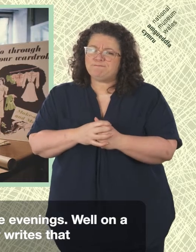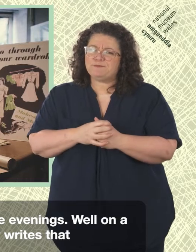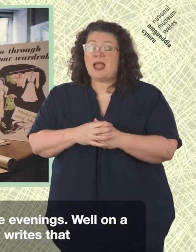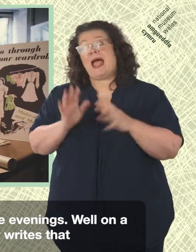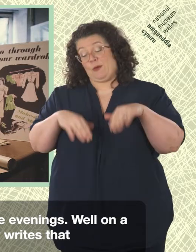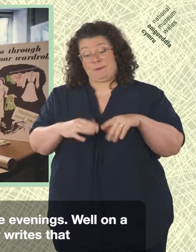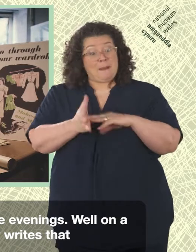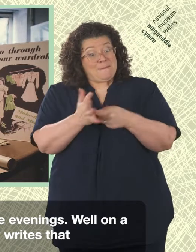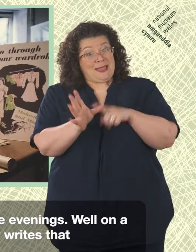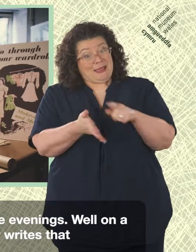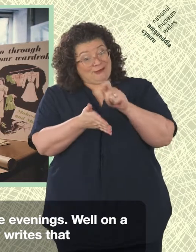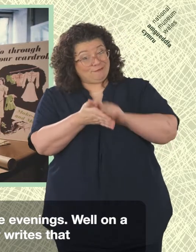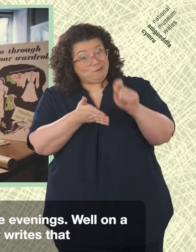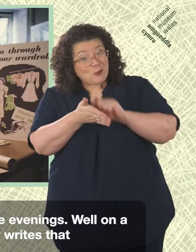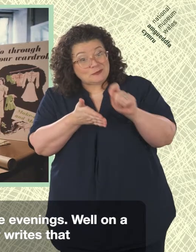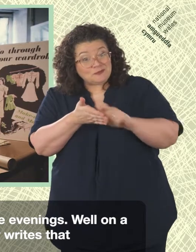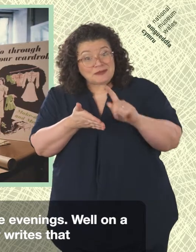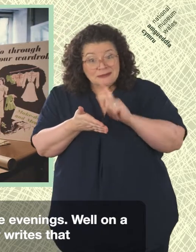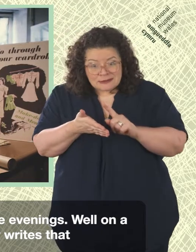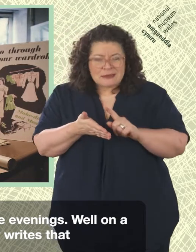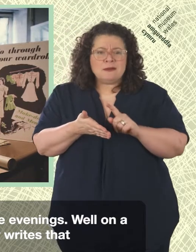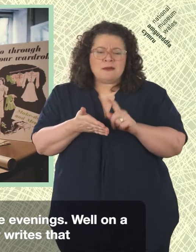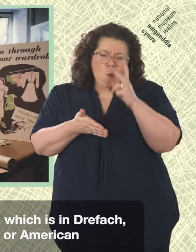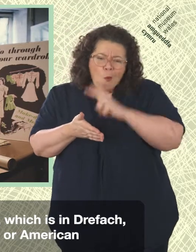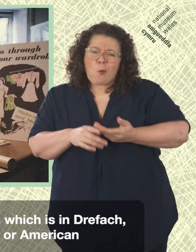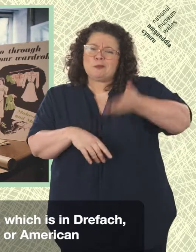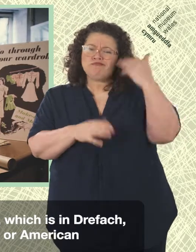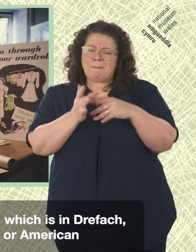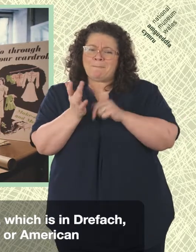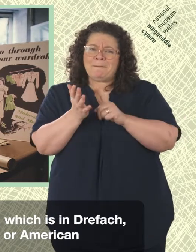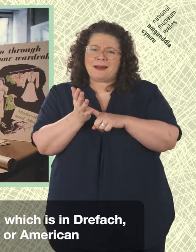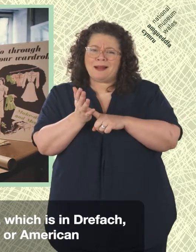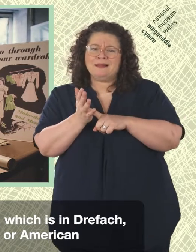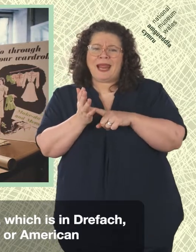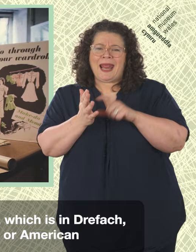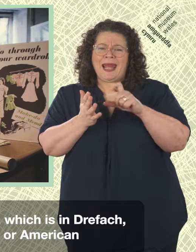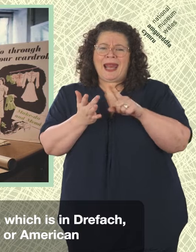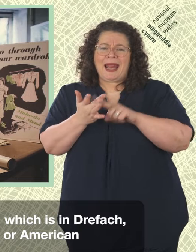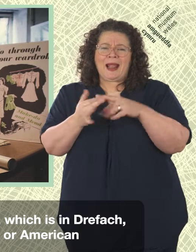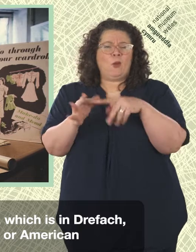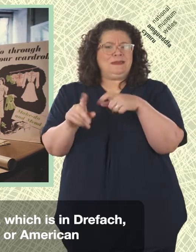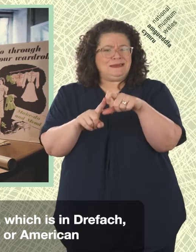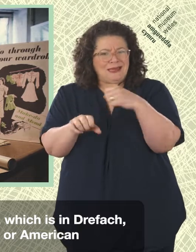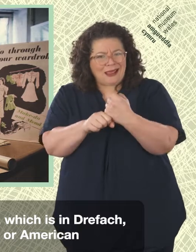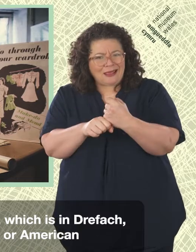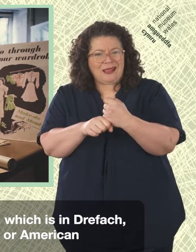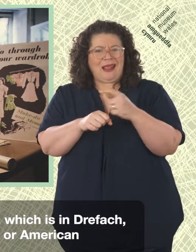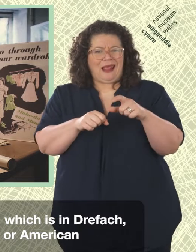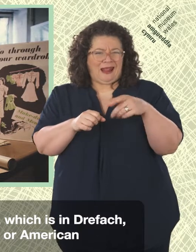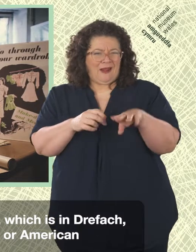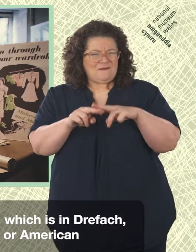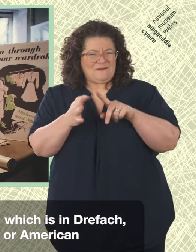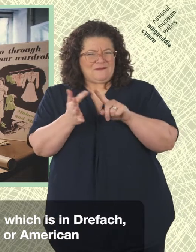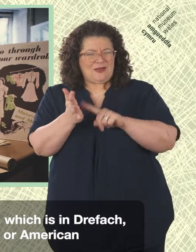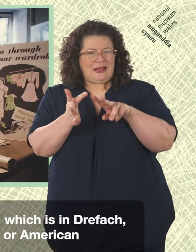Well, on a brighter note, Gwen, Mary writes that the old disused mills in Cilwendeg, which is in Drapers